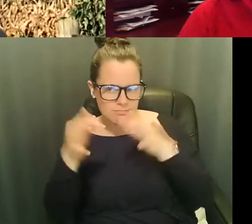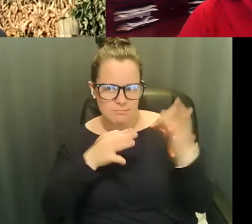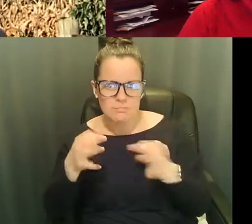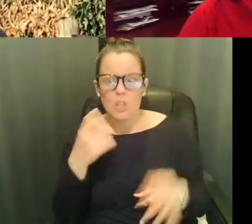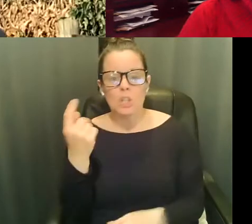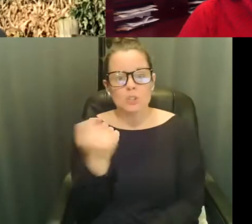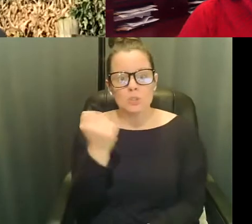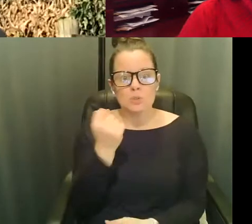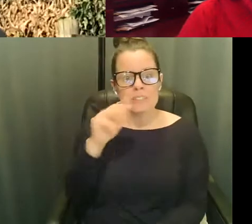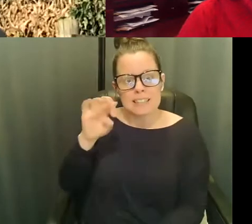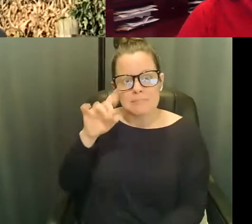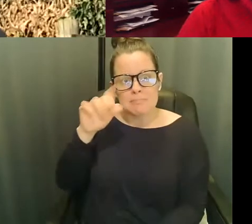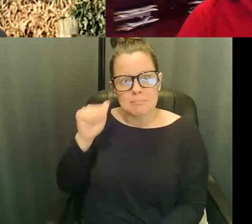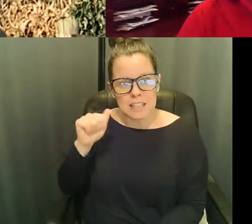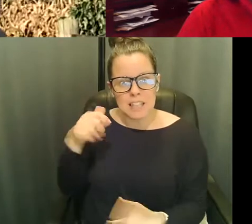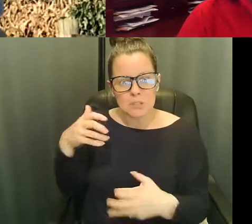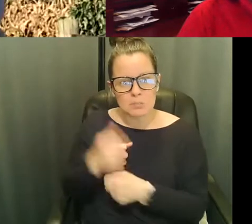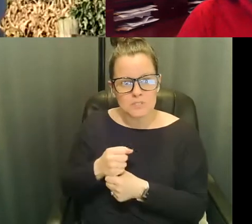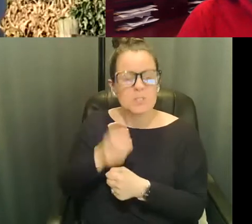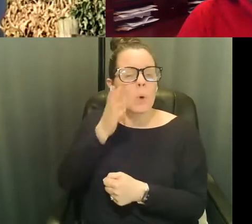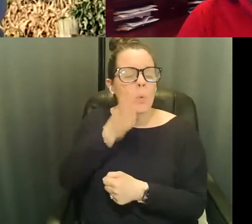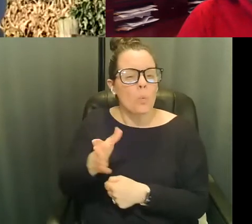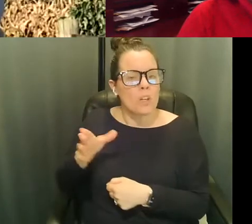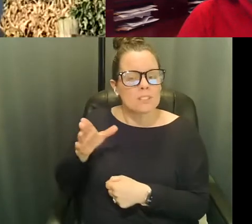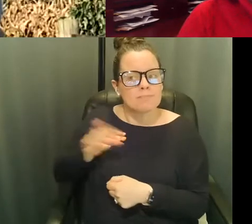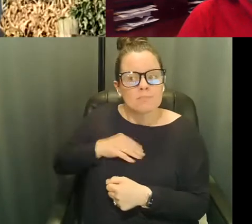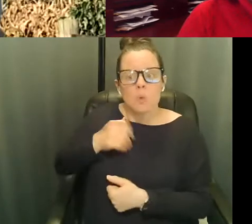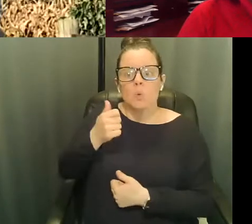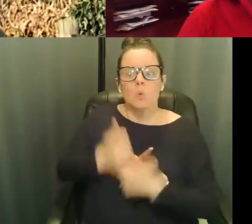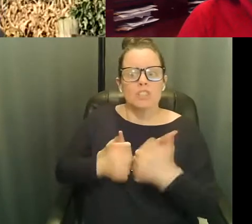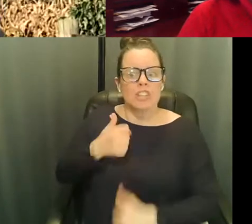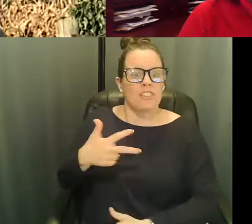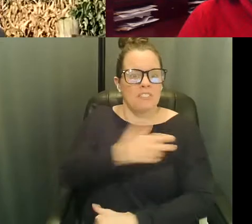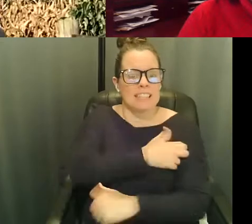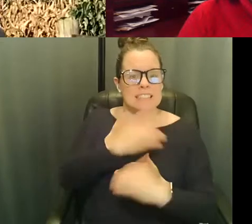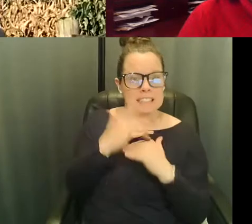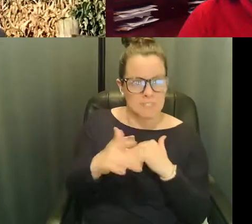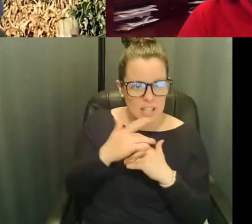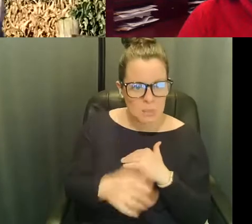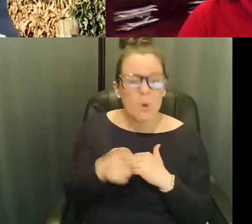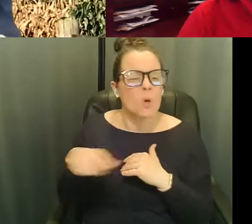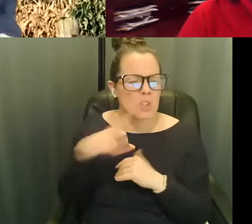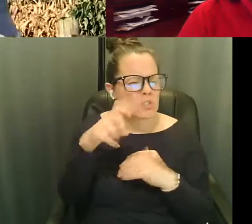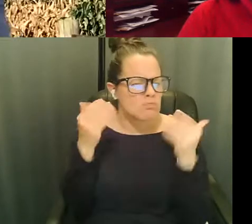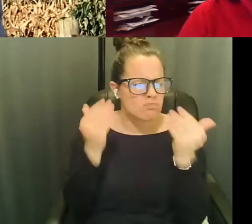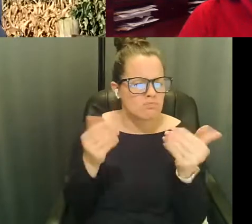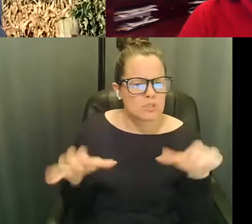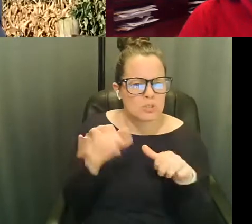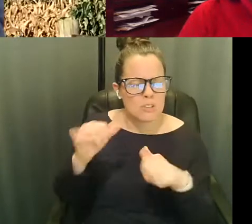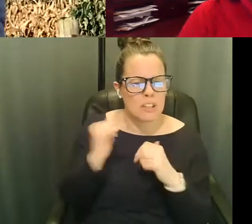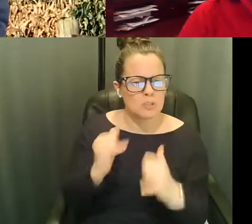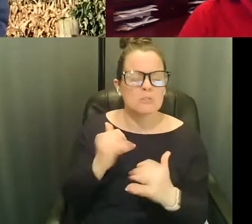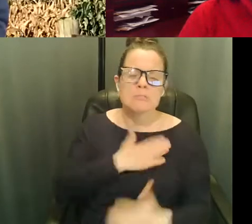briefing, that he would take whichever vaccine is available to him, and you should do that too. Please listen to the